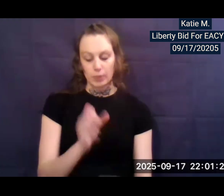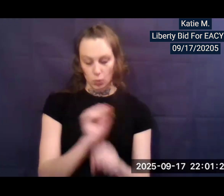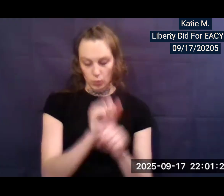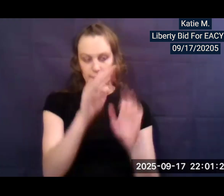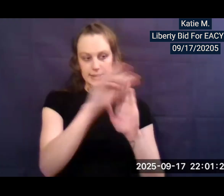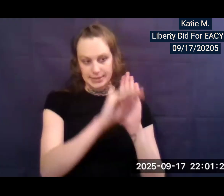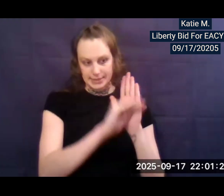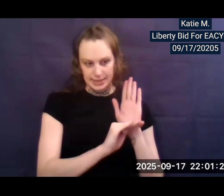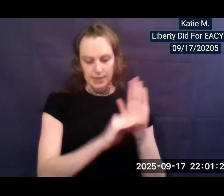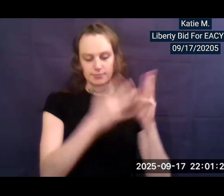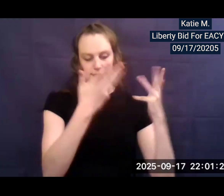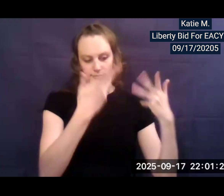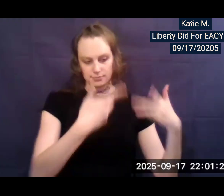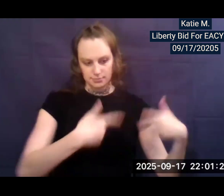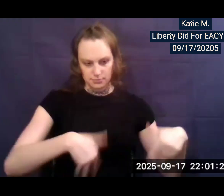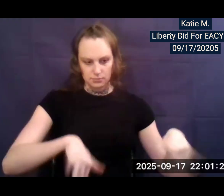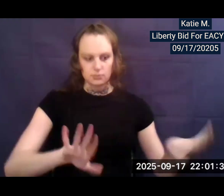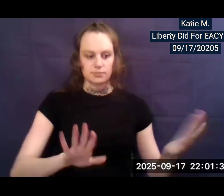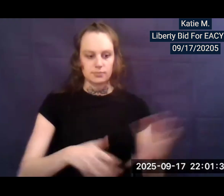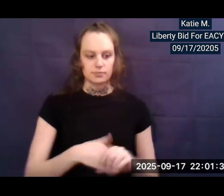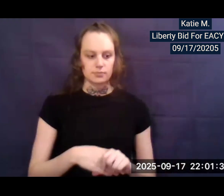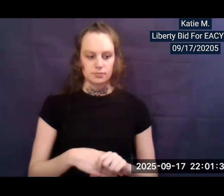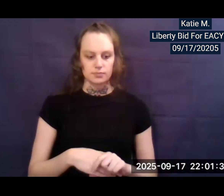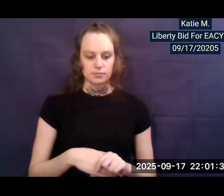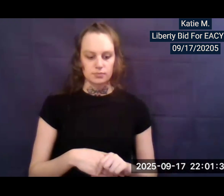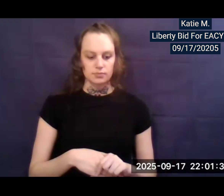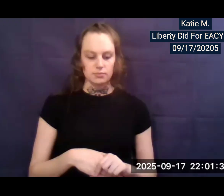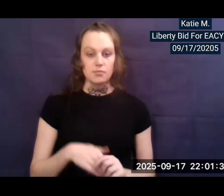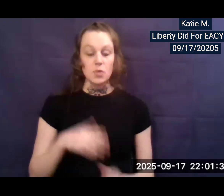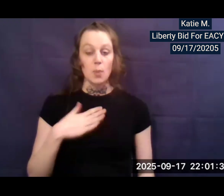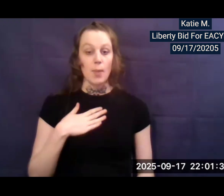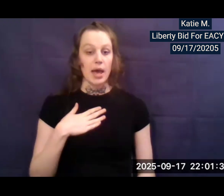very scared to do my amends, but